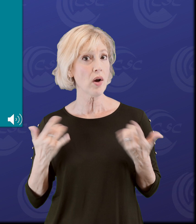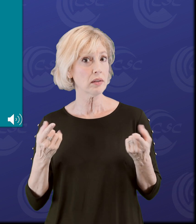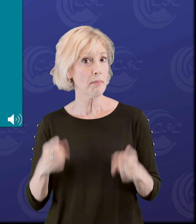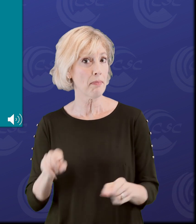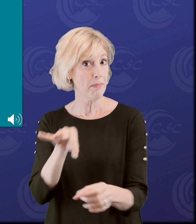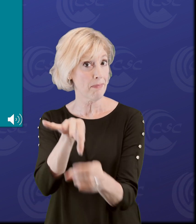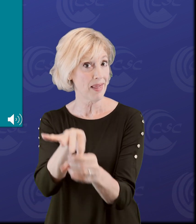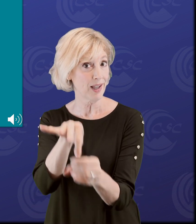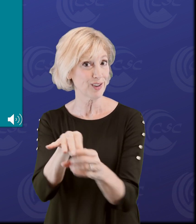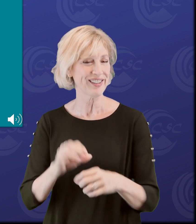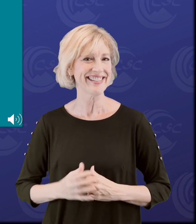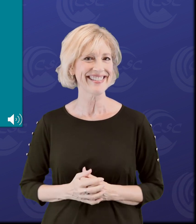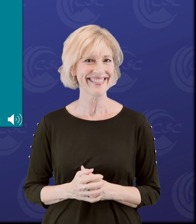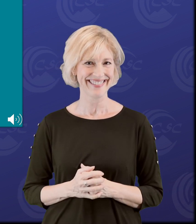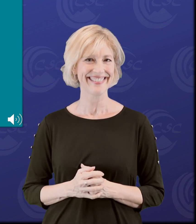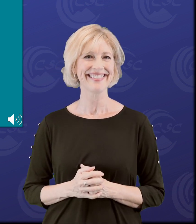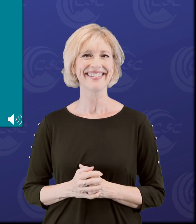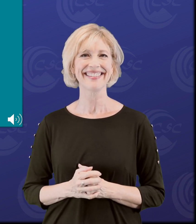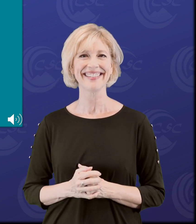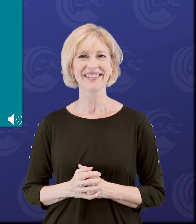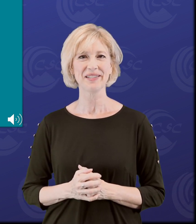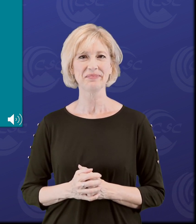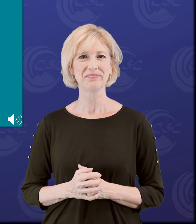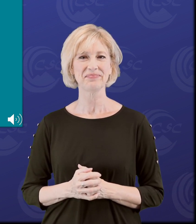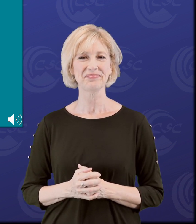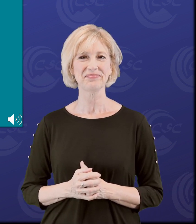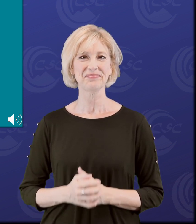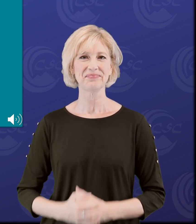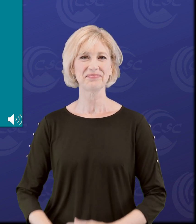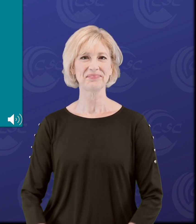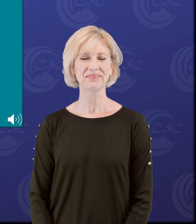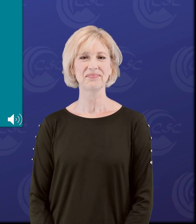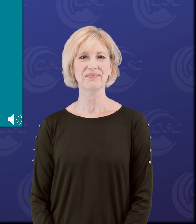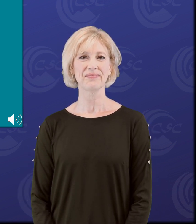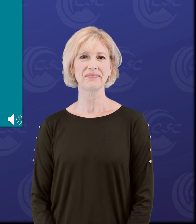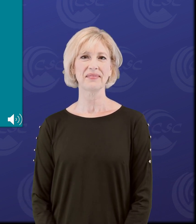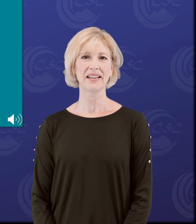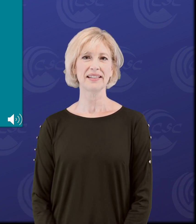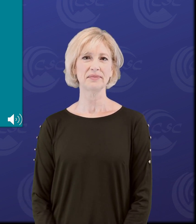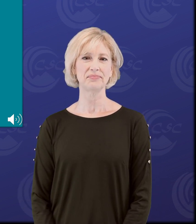Let's start with a quick overview of the structure of elections.